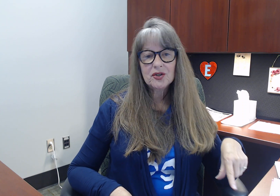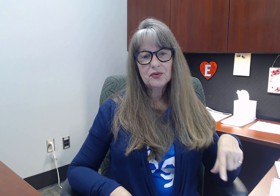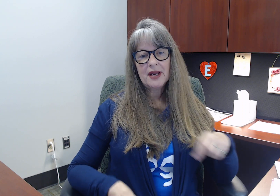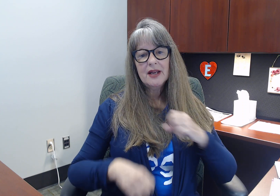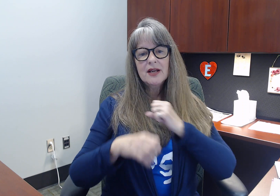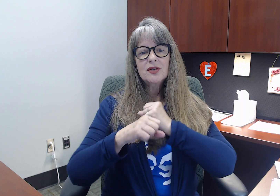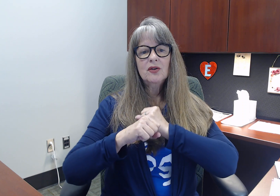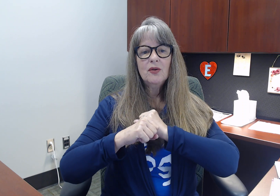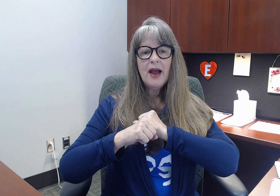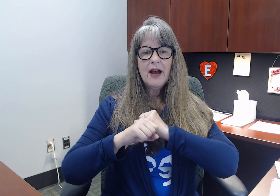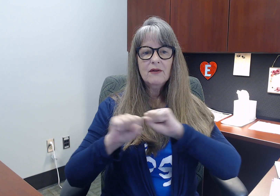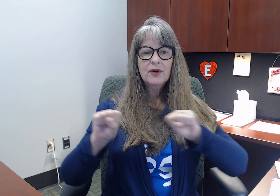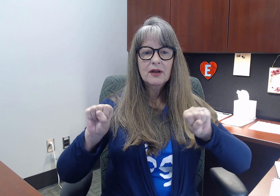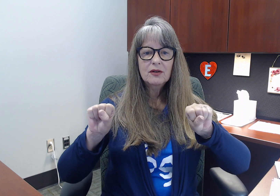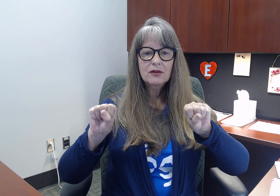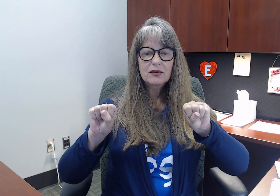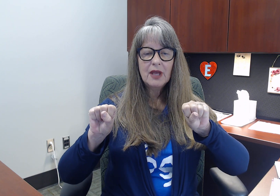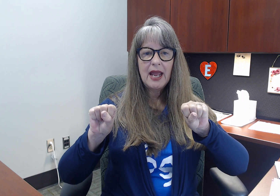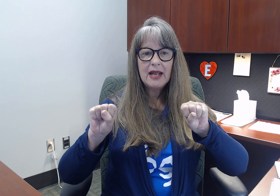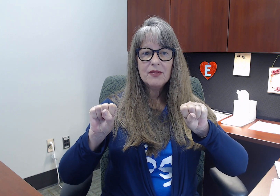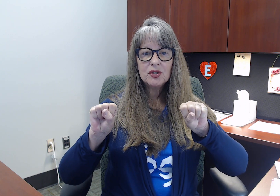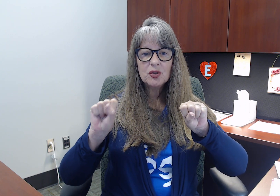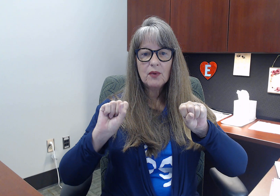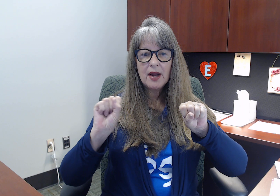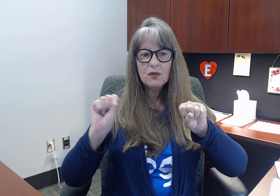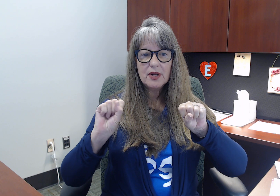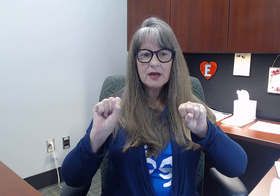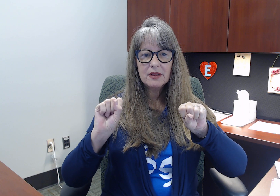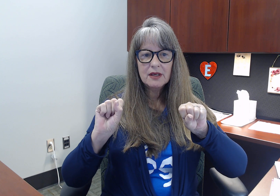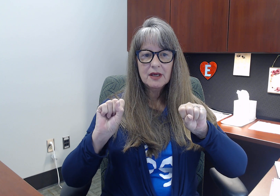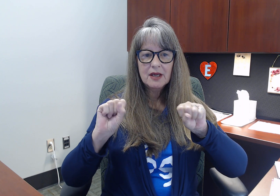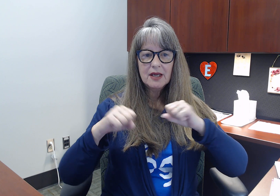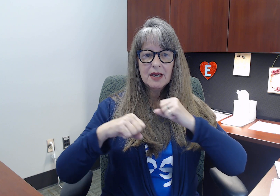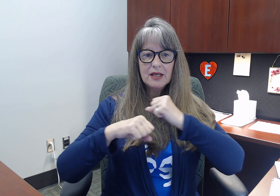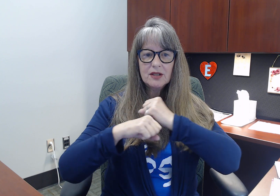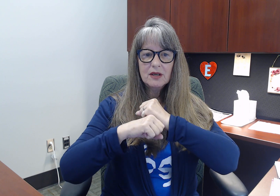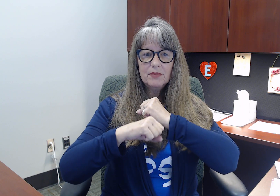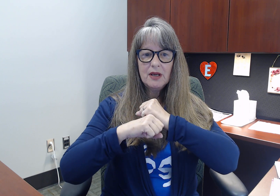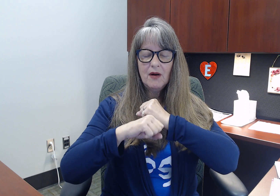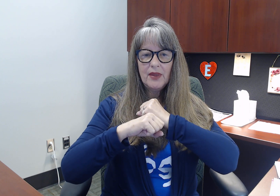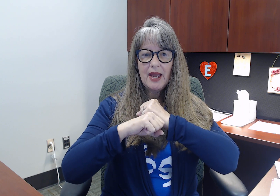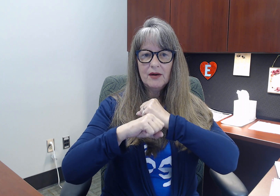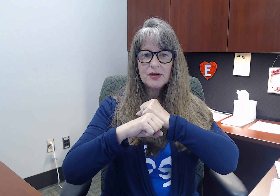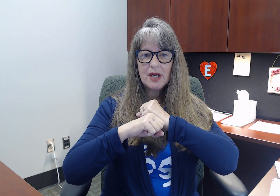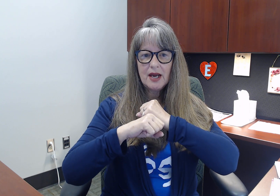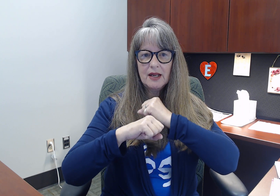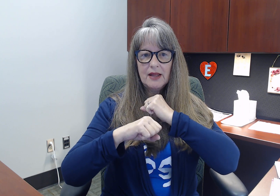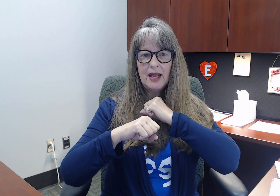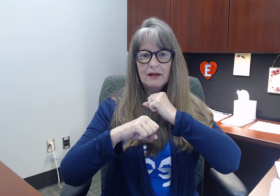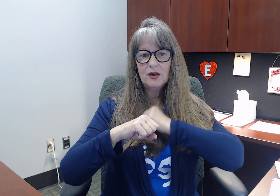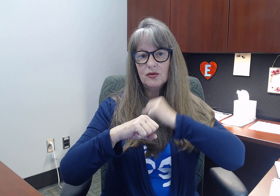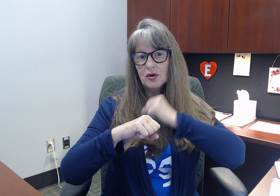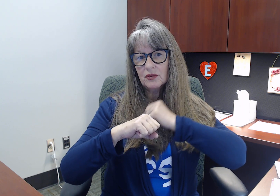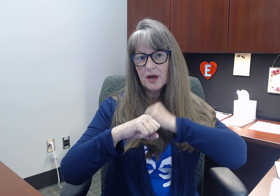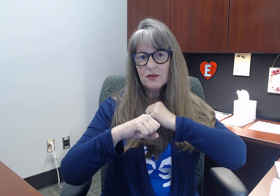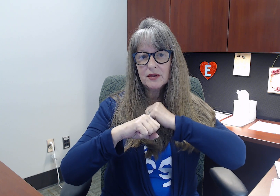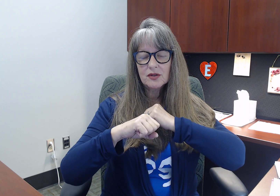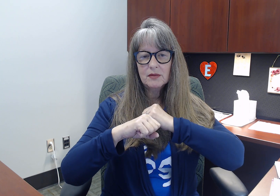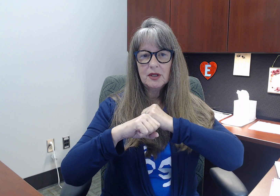Exaggerate. So you have the hand that you write with is going to be on the outside, and the hand that you don't write with is going to be closer